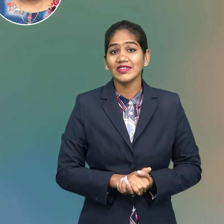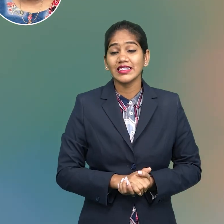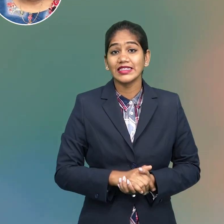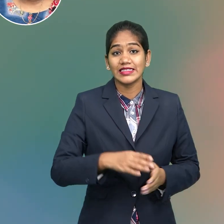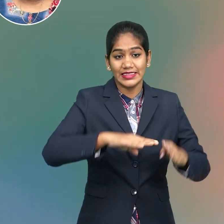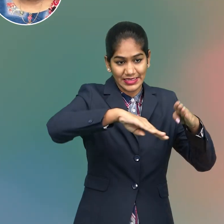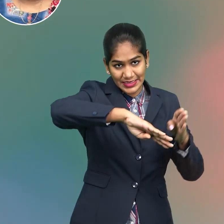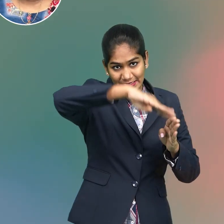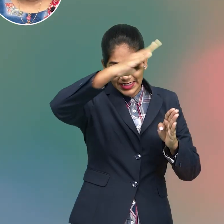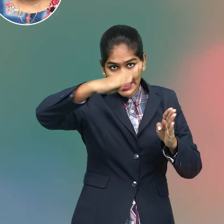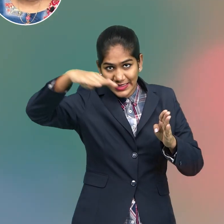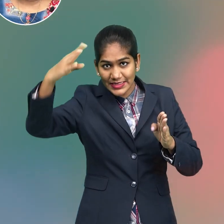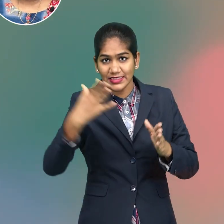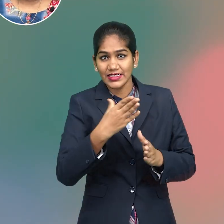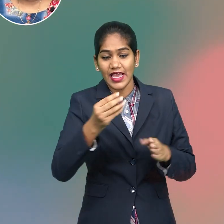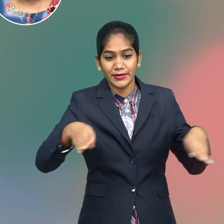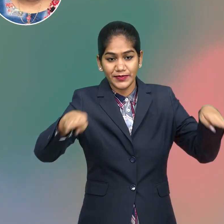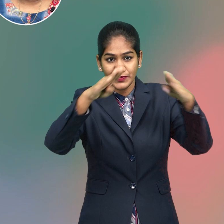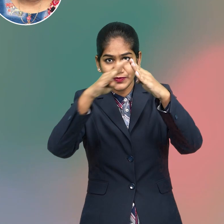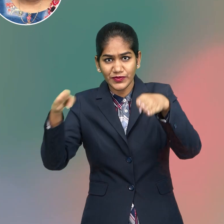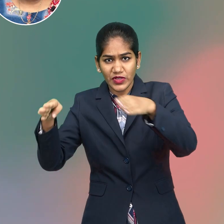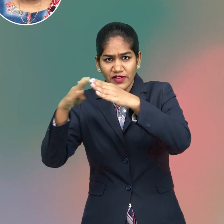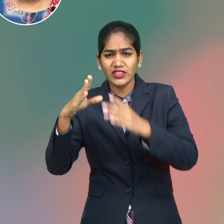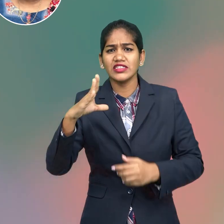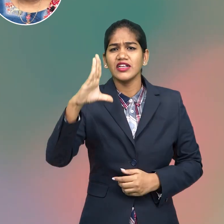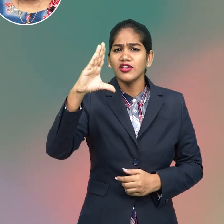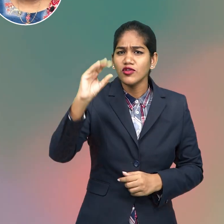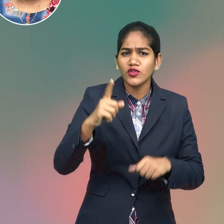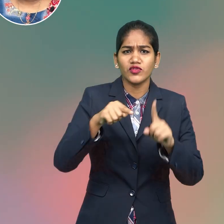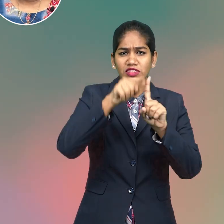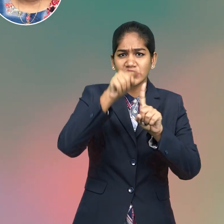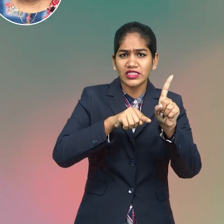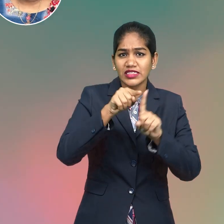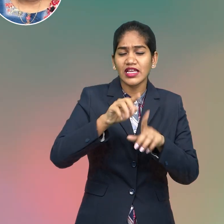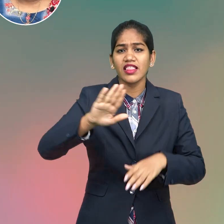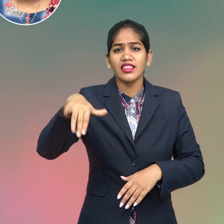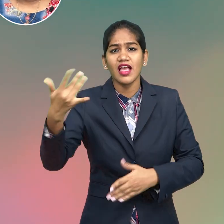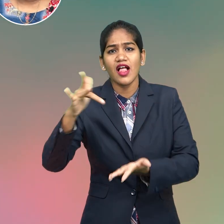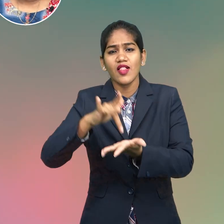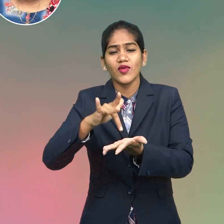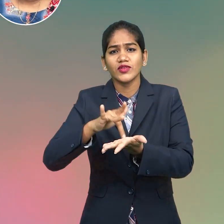Hills and mountains will have a lower temperature than location on the plain.